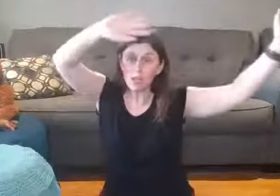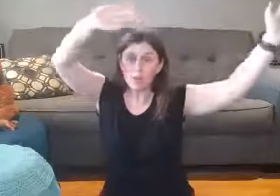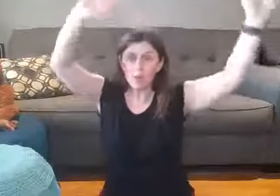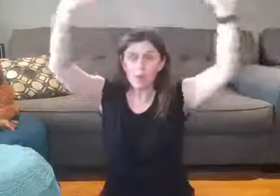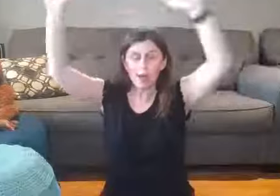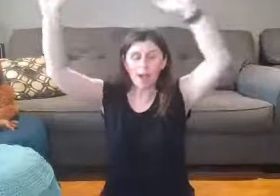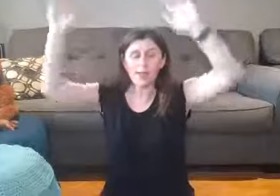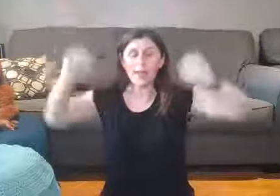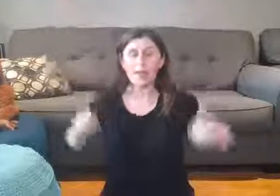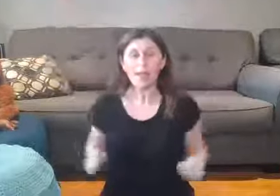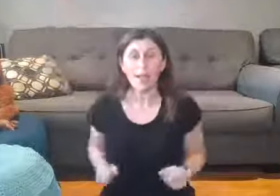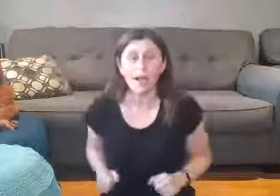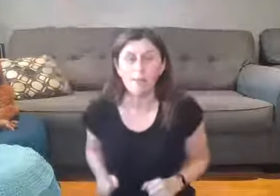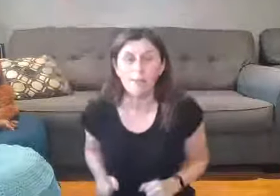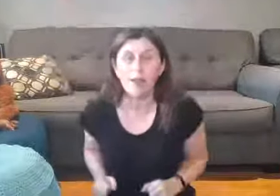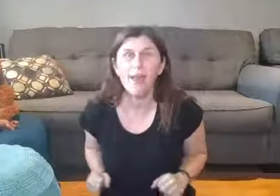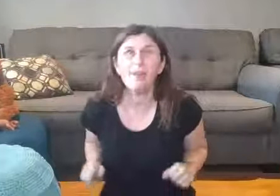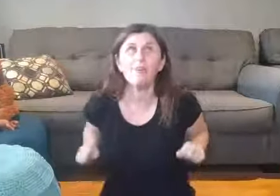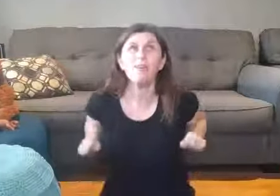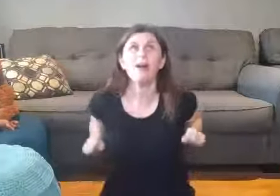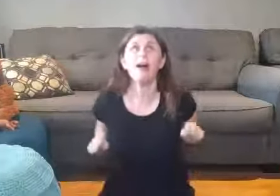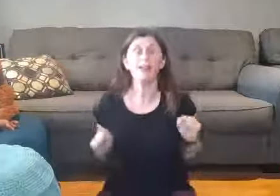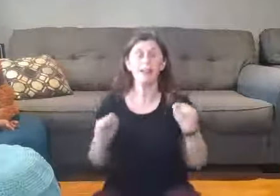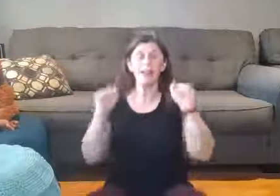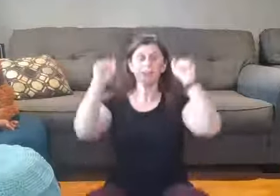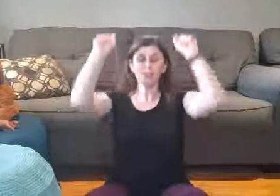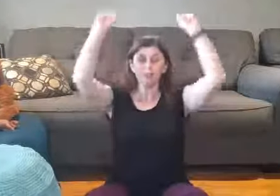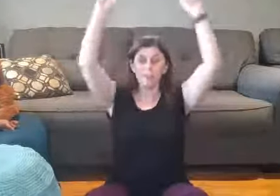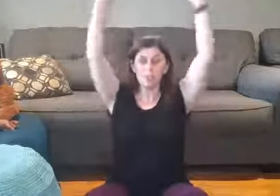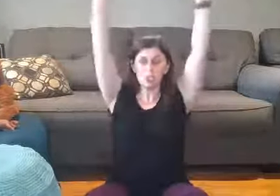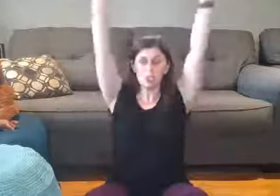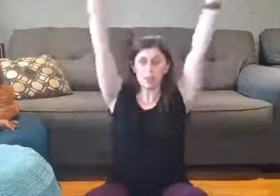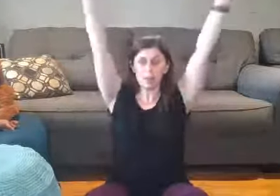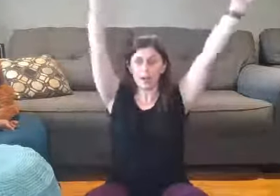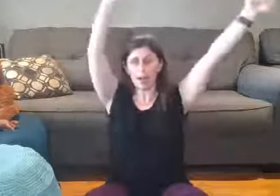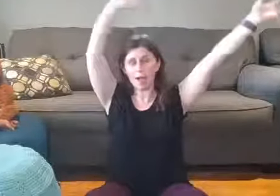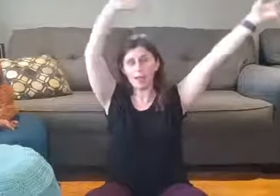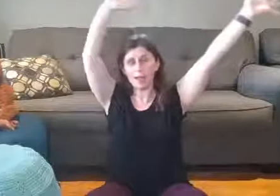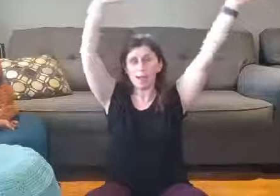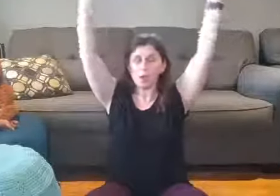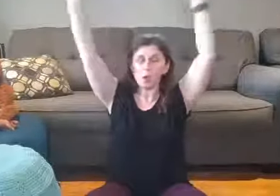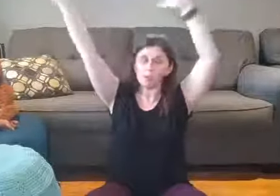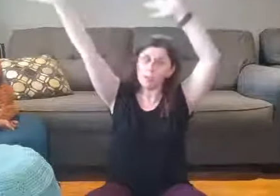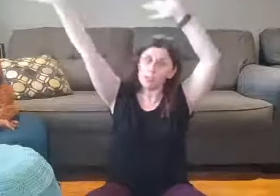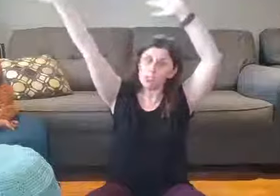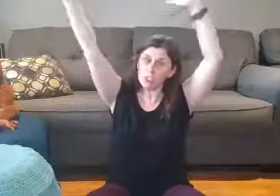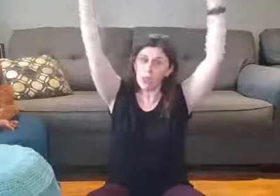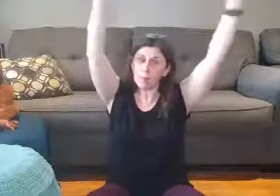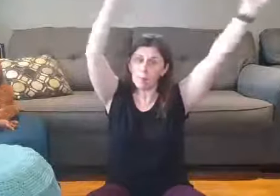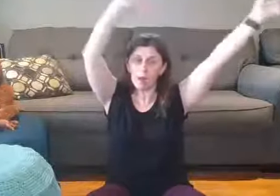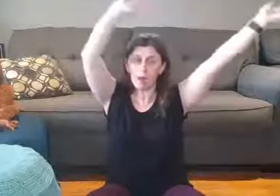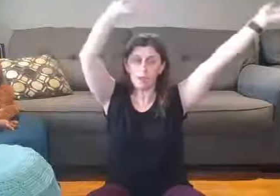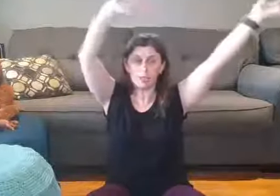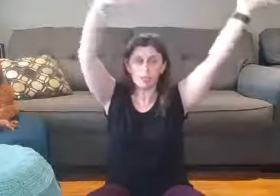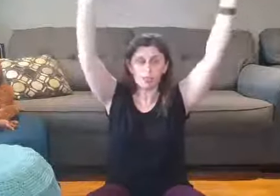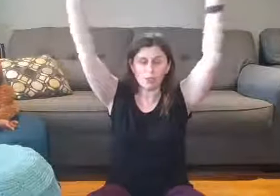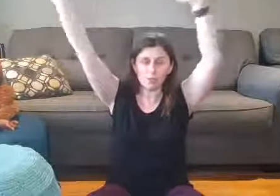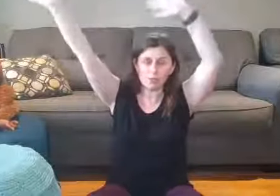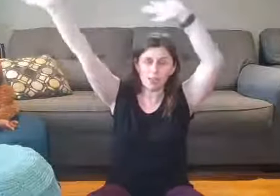up high. Come on, everybody, and reach up high, reach up high